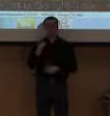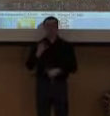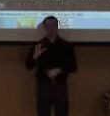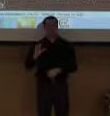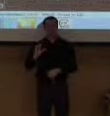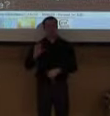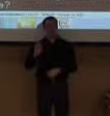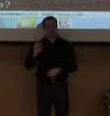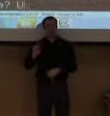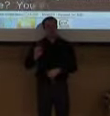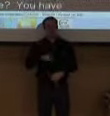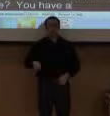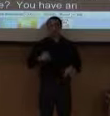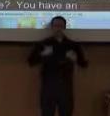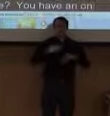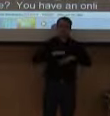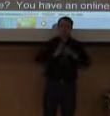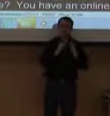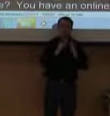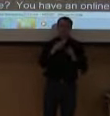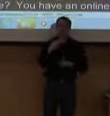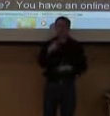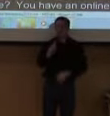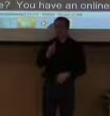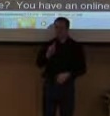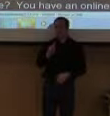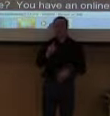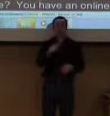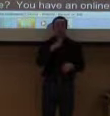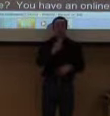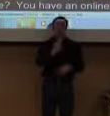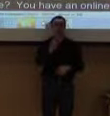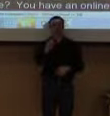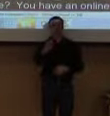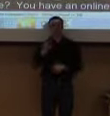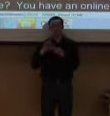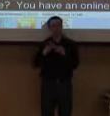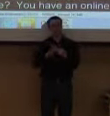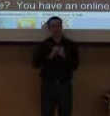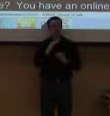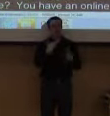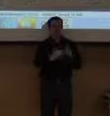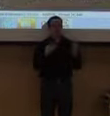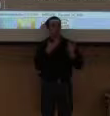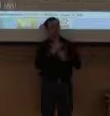You have an online hard drive or a Google Drive associated with your email through Google+.